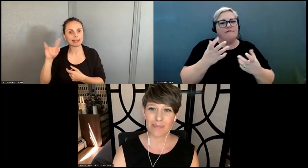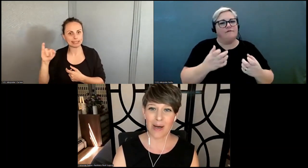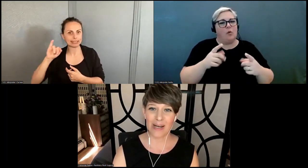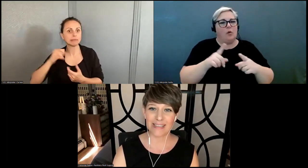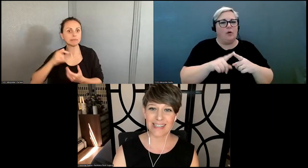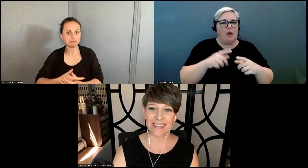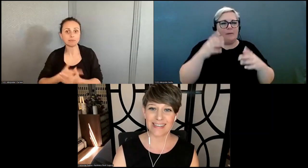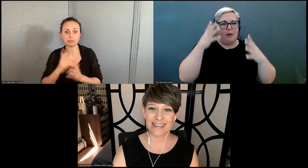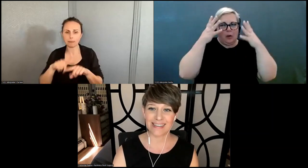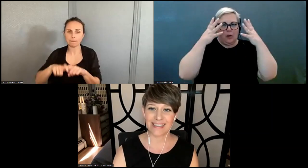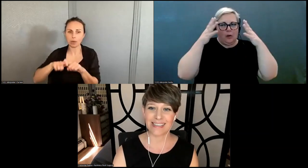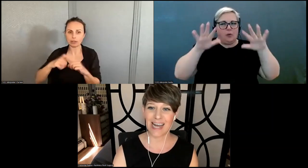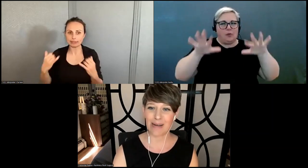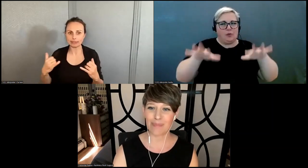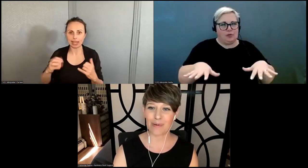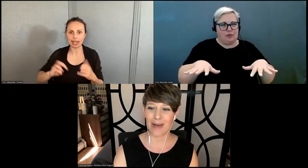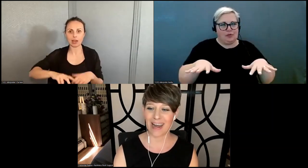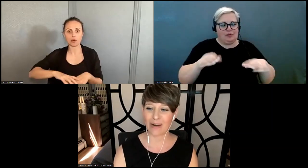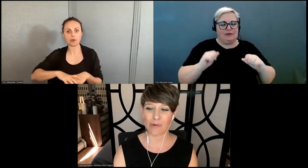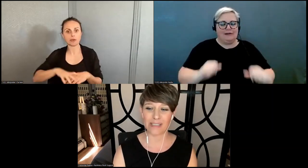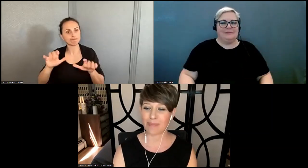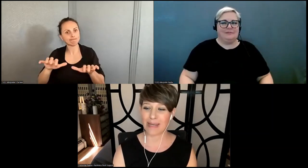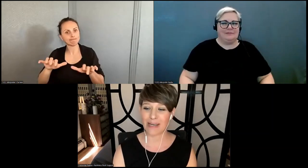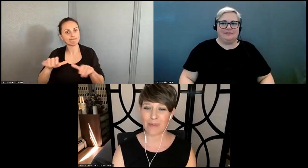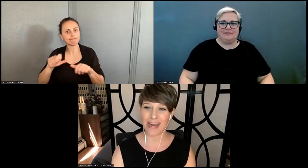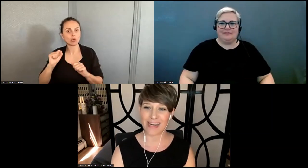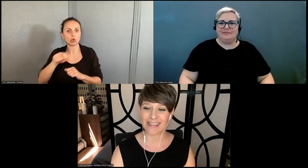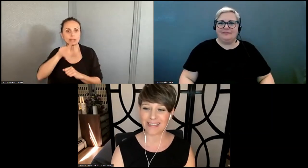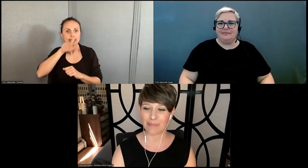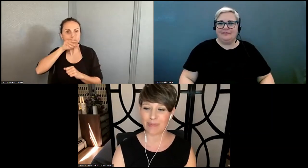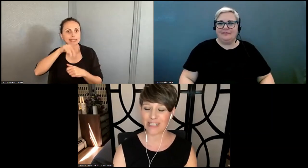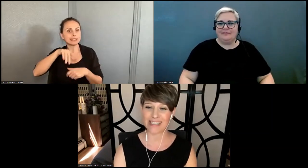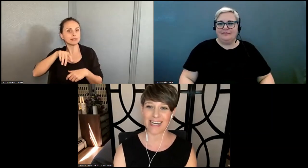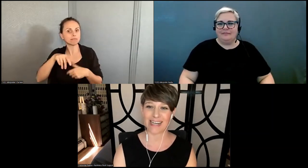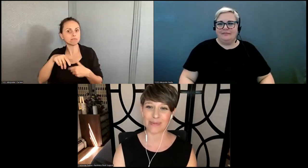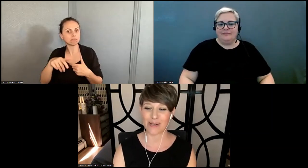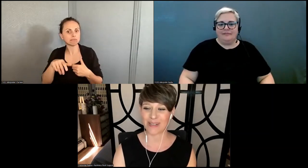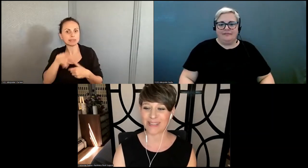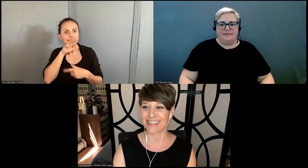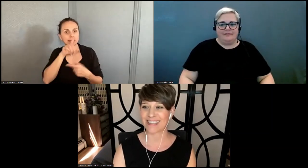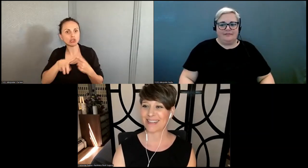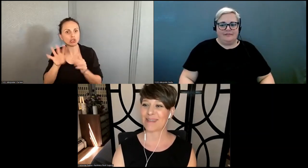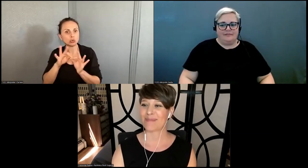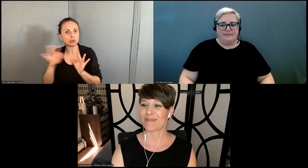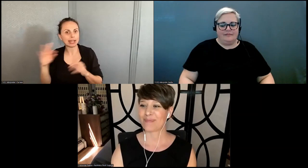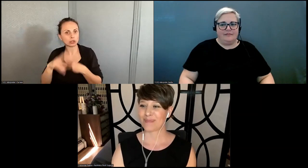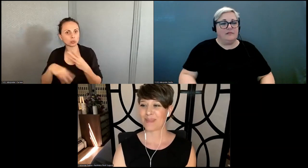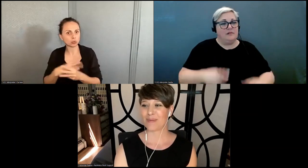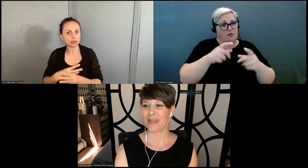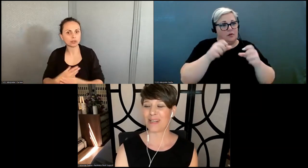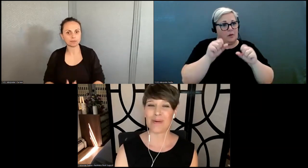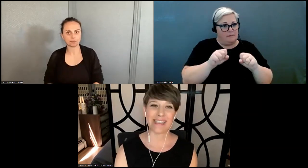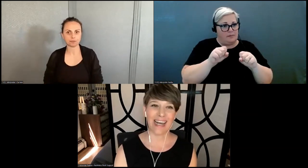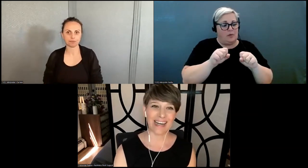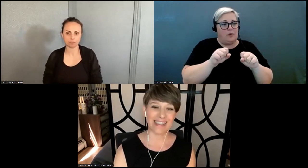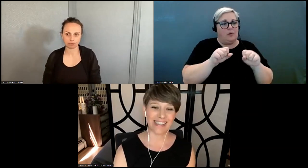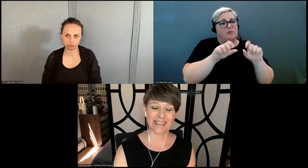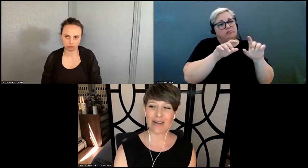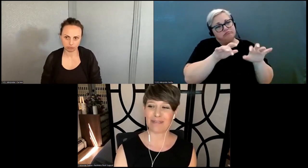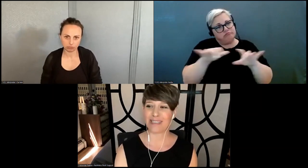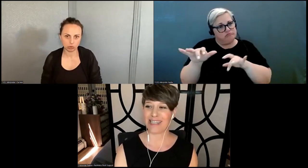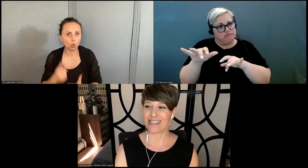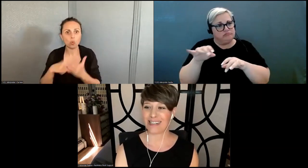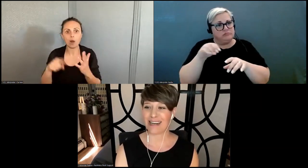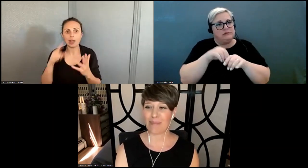So pausing to type away or speak away in the speech to text world. What do you want to add to